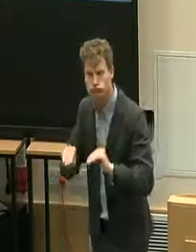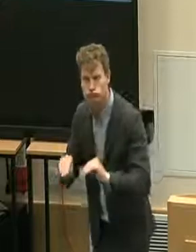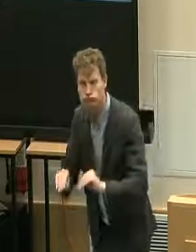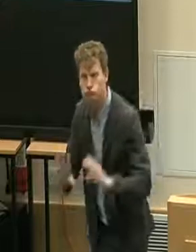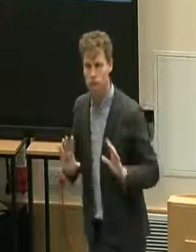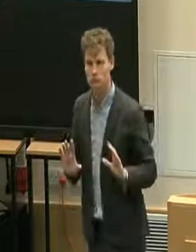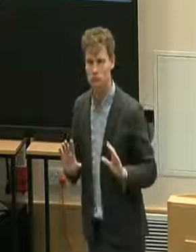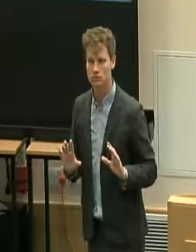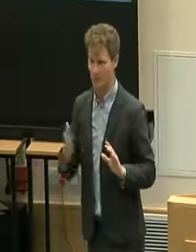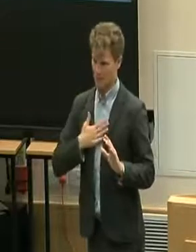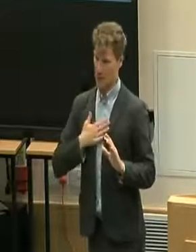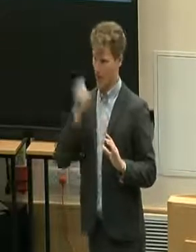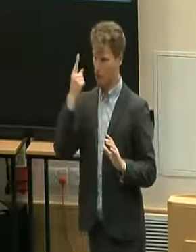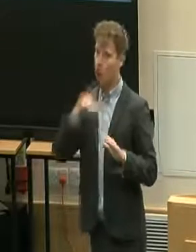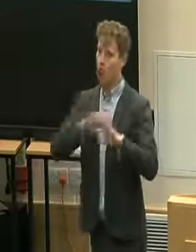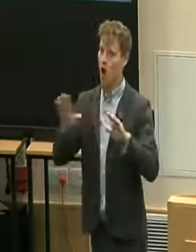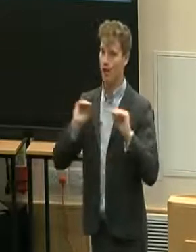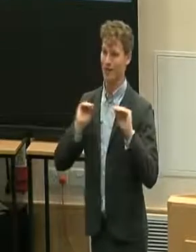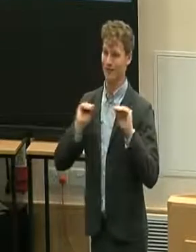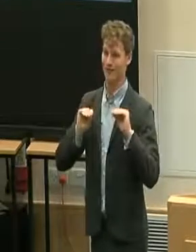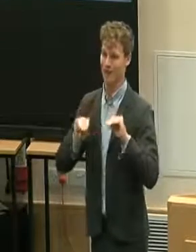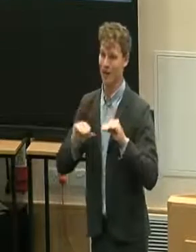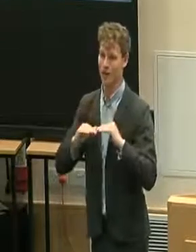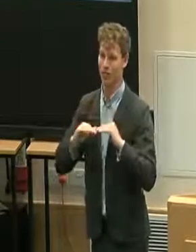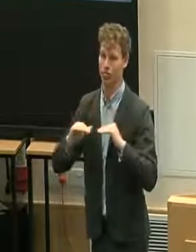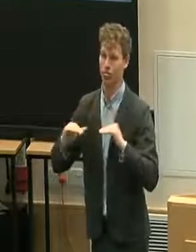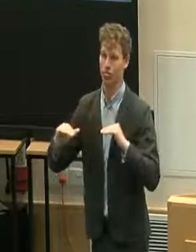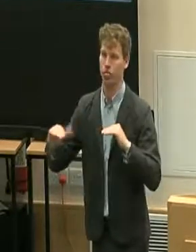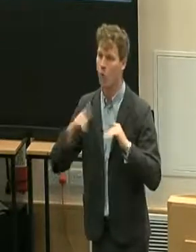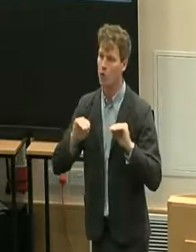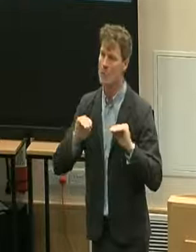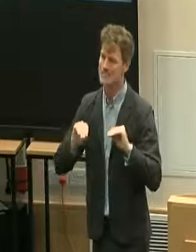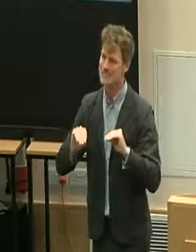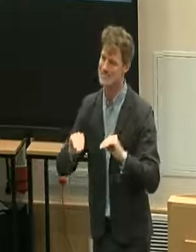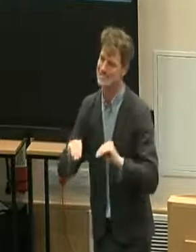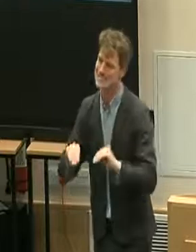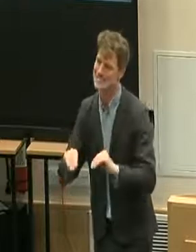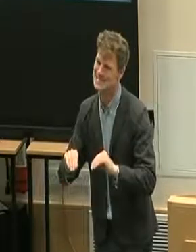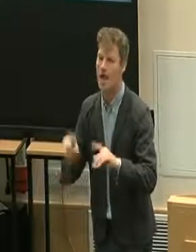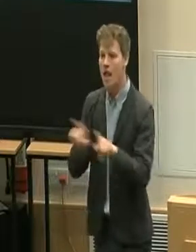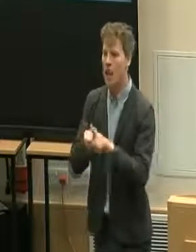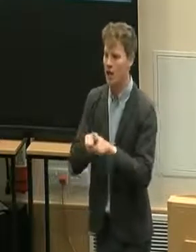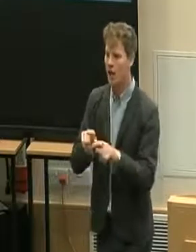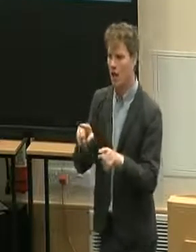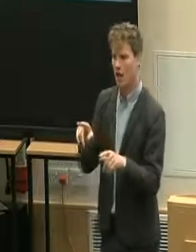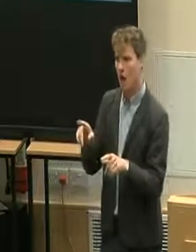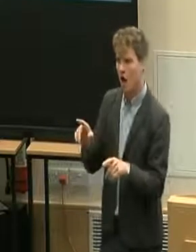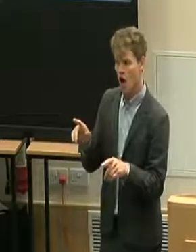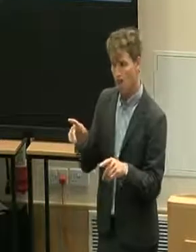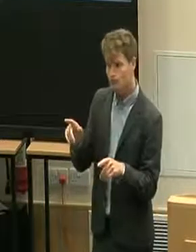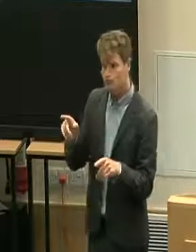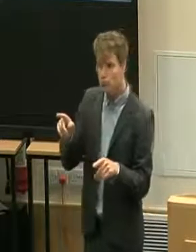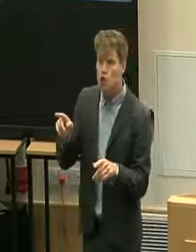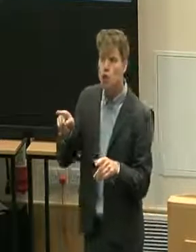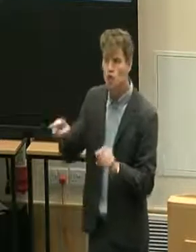don't plateau. Well, we're going to go that far. You can disrespect the women, but you have to have these laws. Okay? Is that okay?